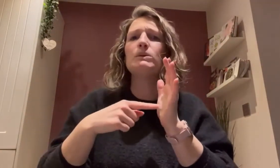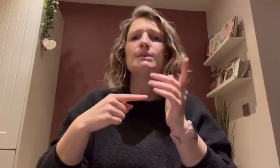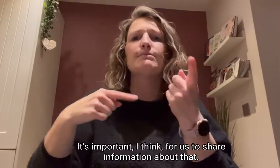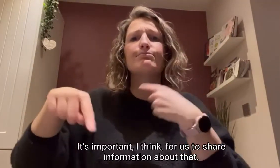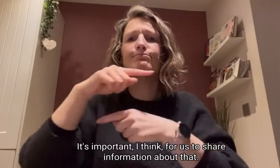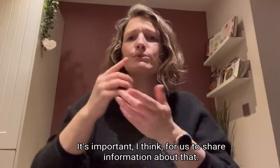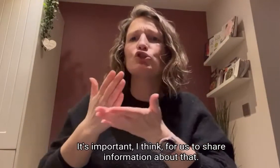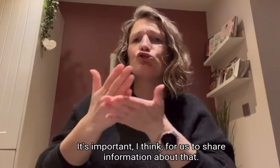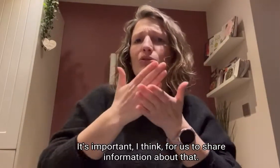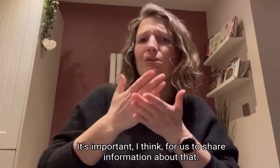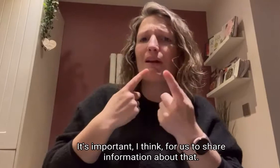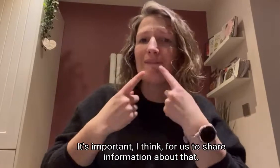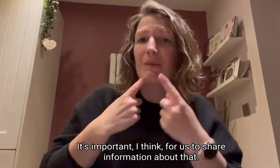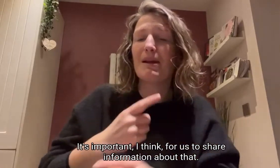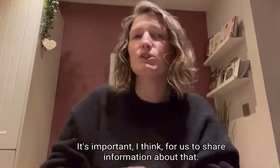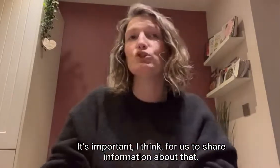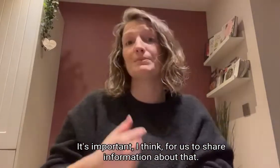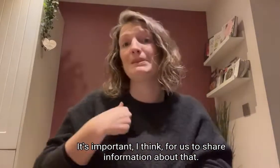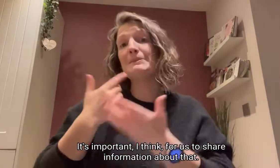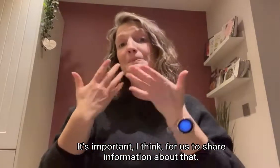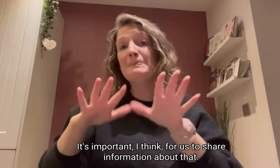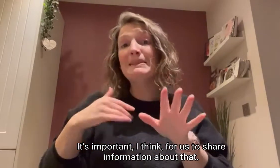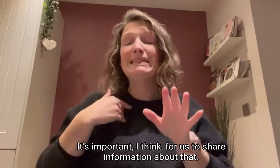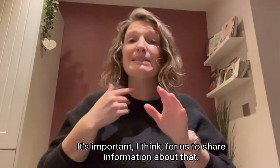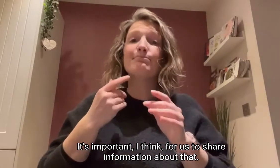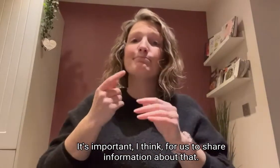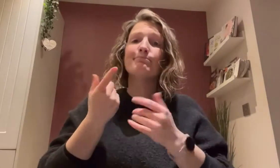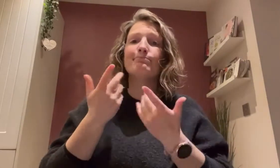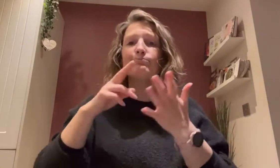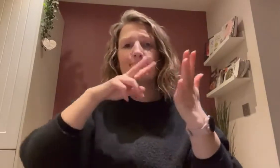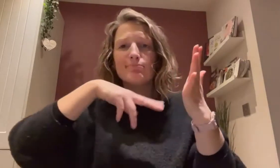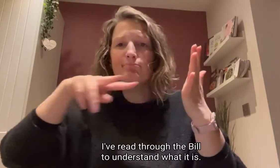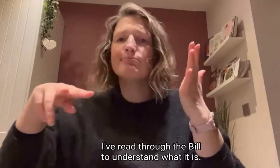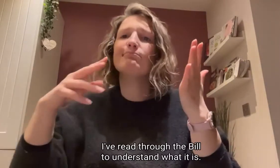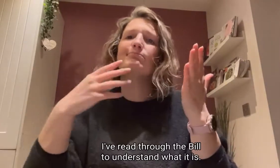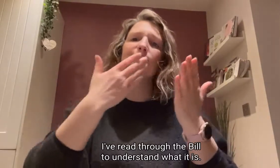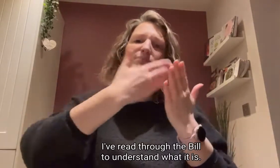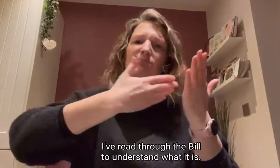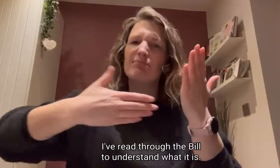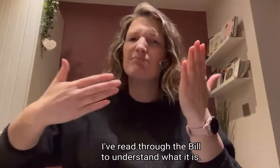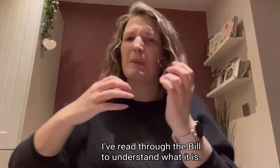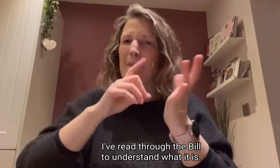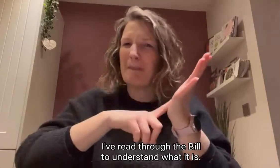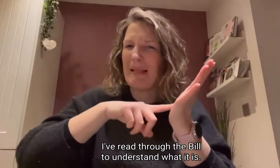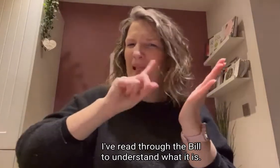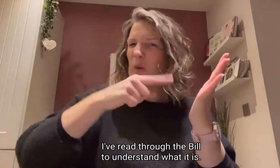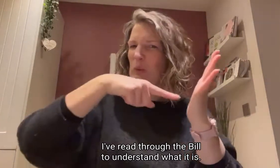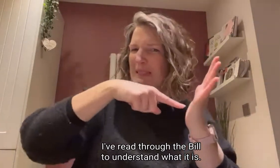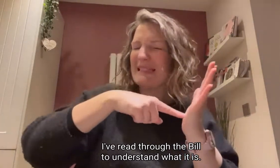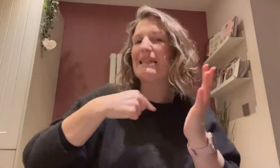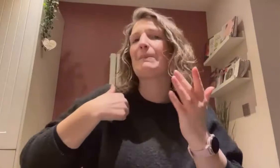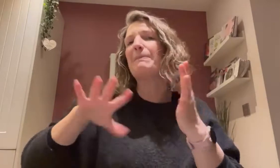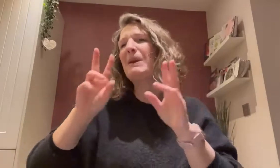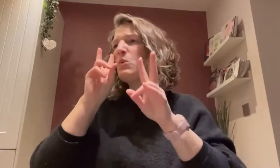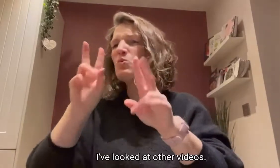It's important, I think, for us to share information about that. I've read through the bill to understand what it is. I've looked at